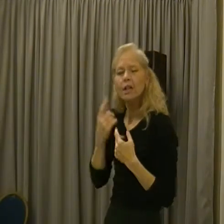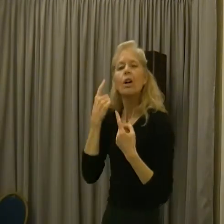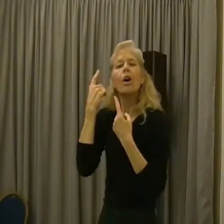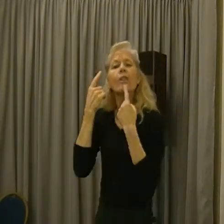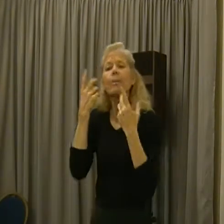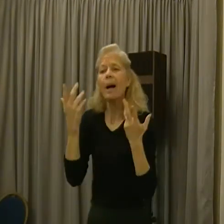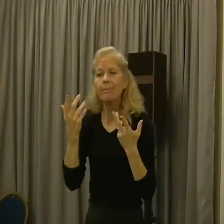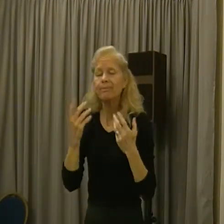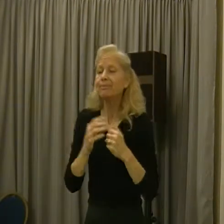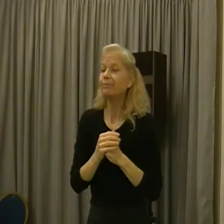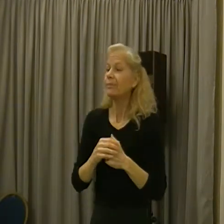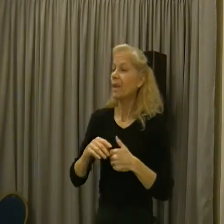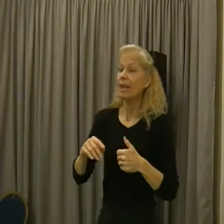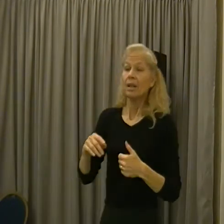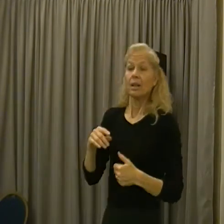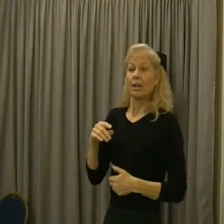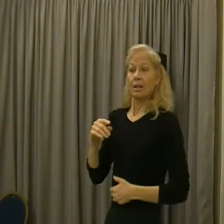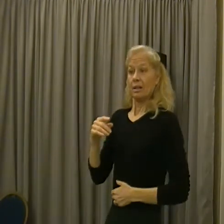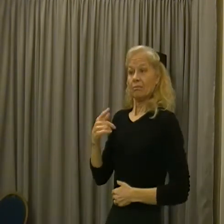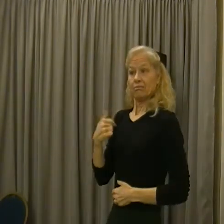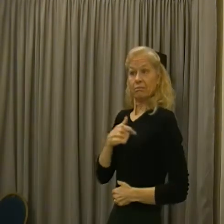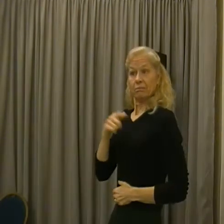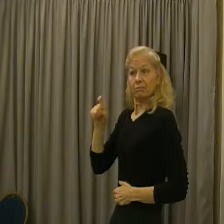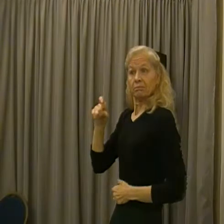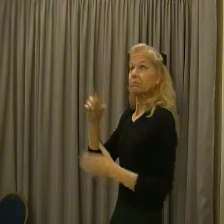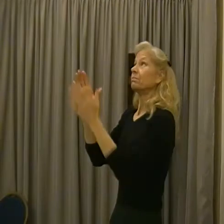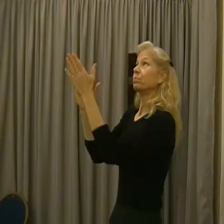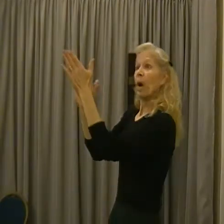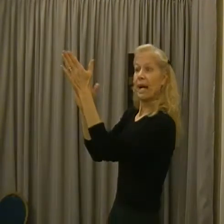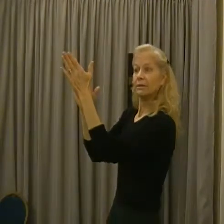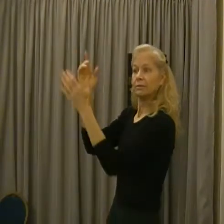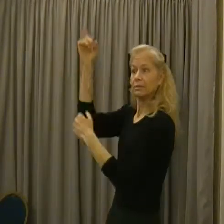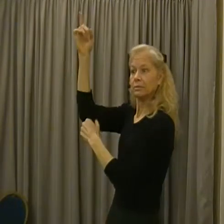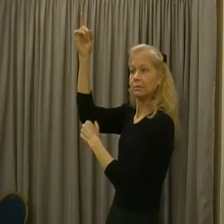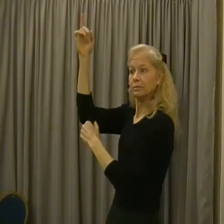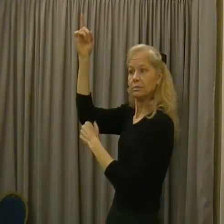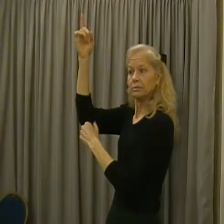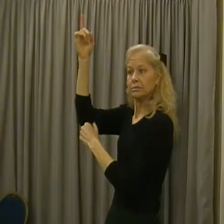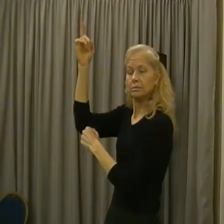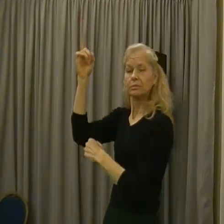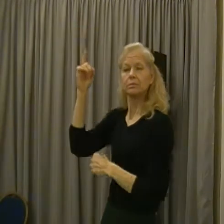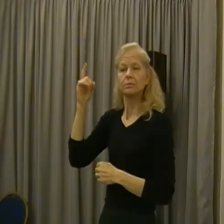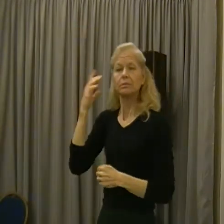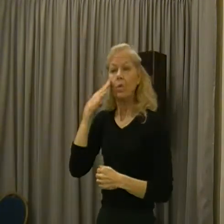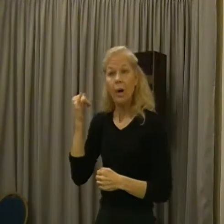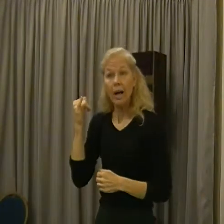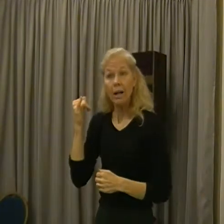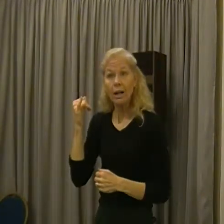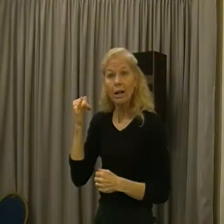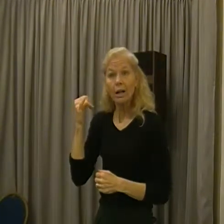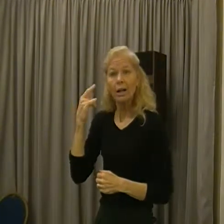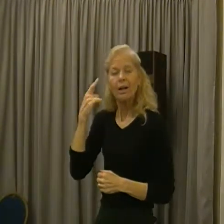kindness is worthy of praise. God said at the end of verse 24, for these things I delight in. What does he delight